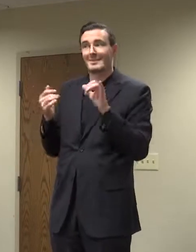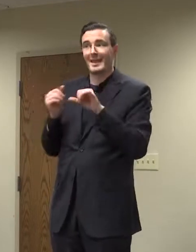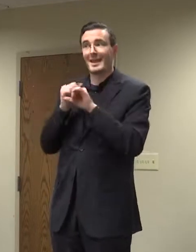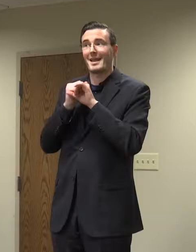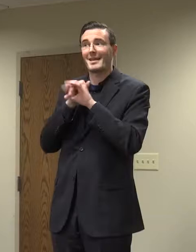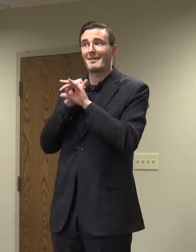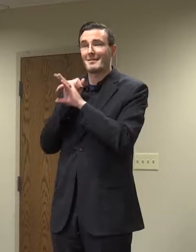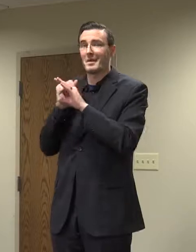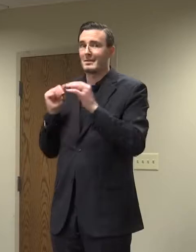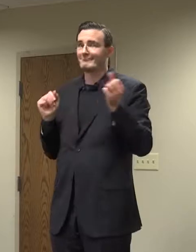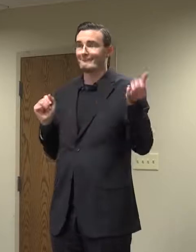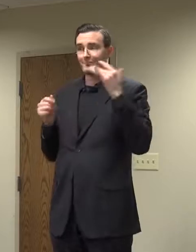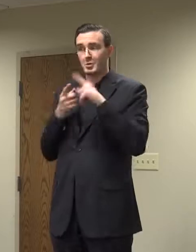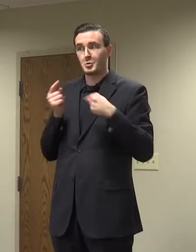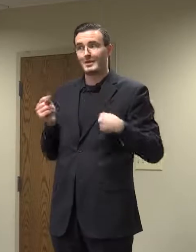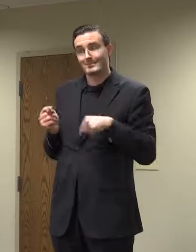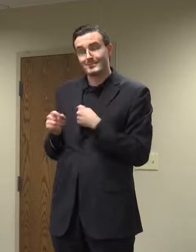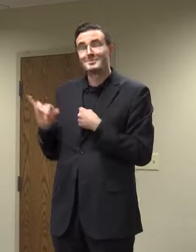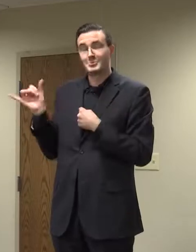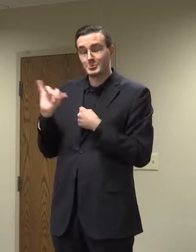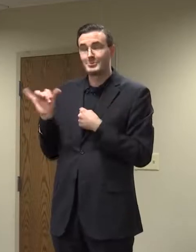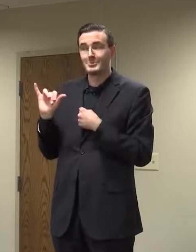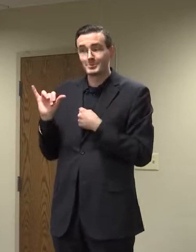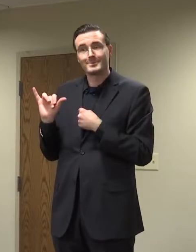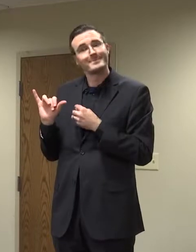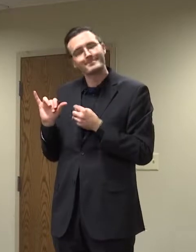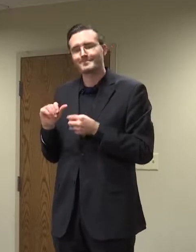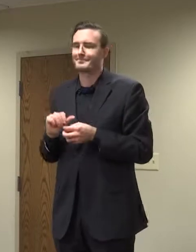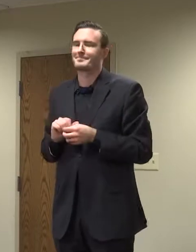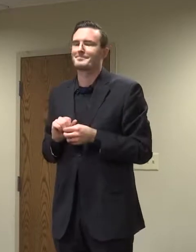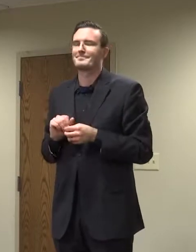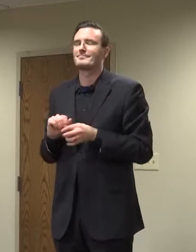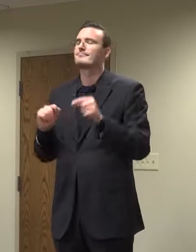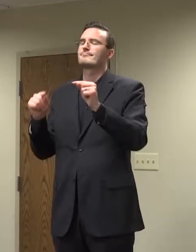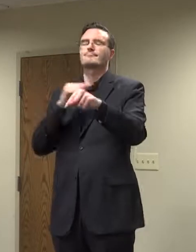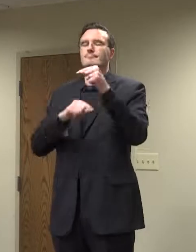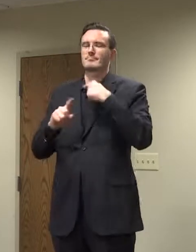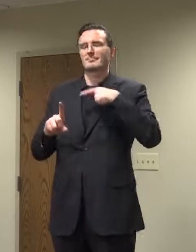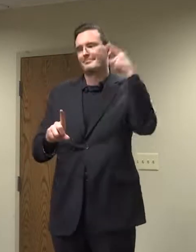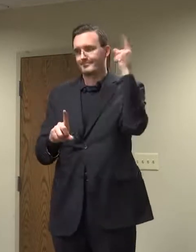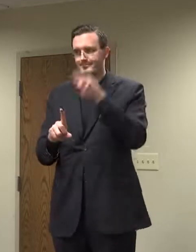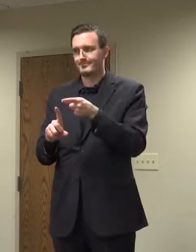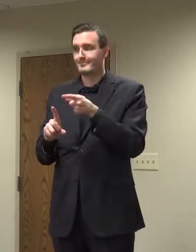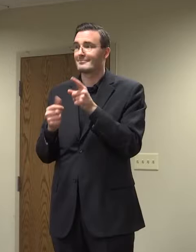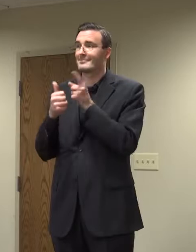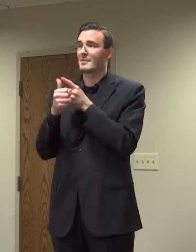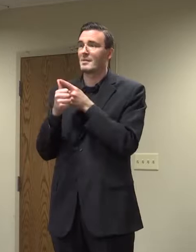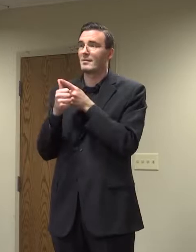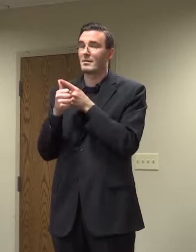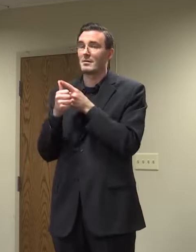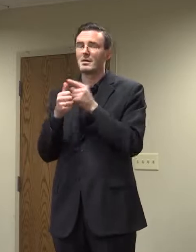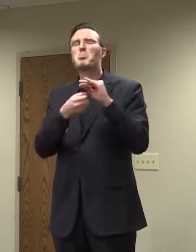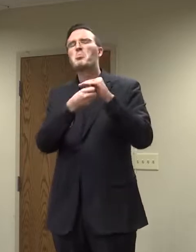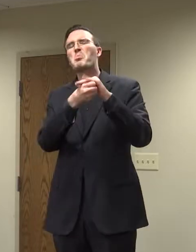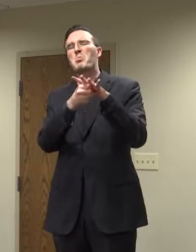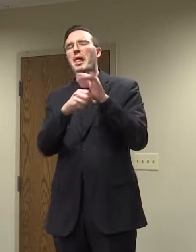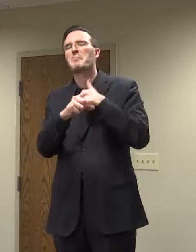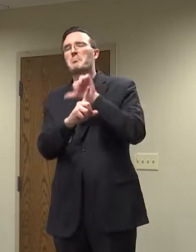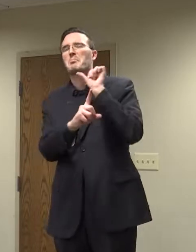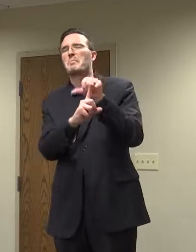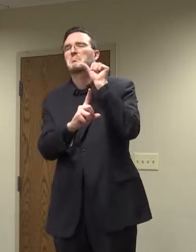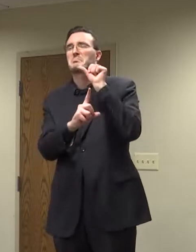right? And I come back to, and first of all, you're not cheating the virus,